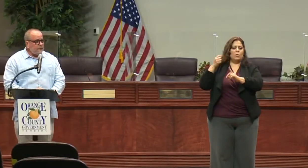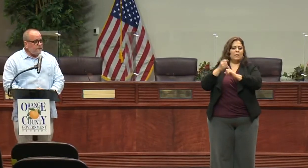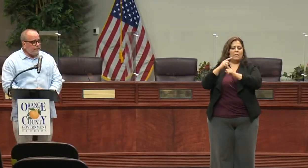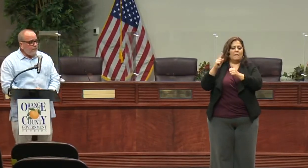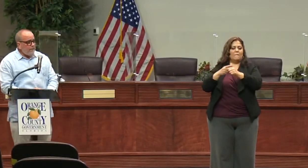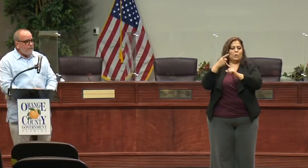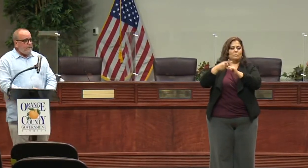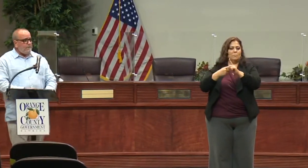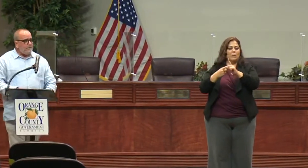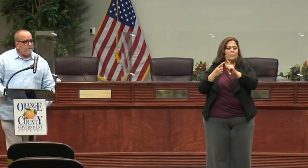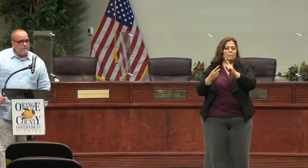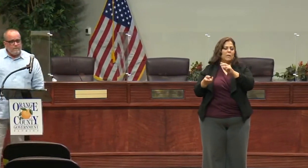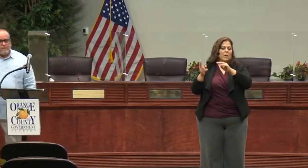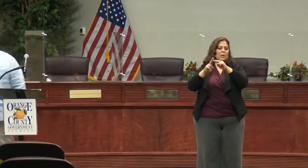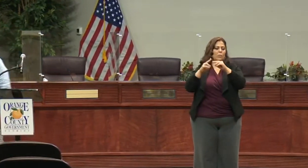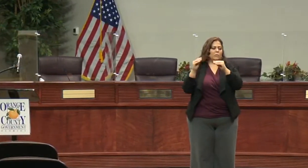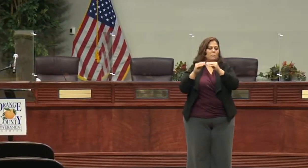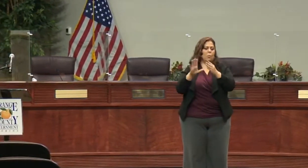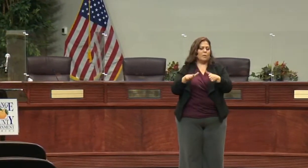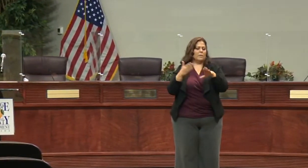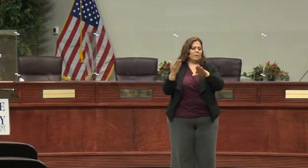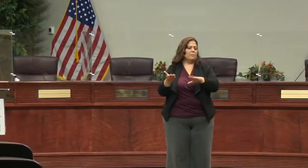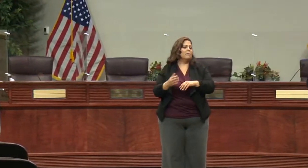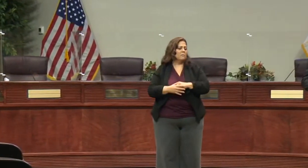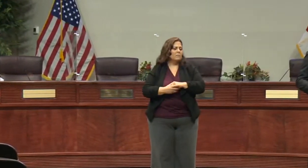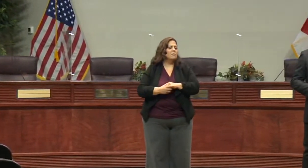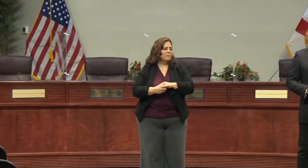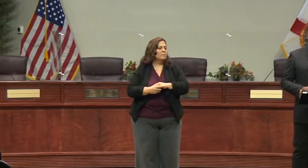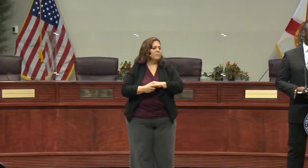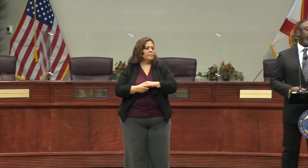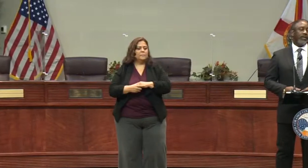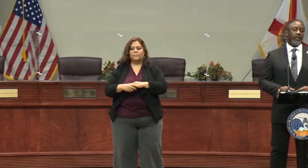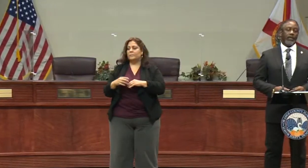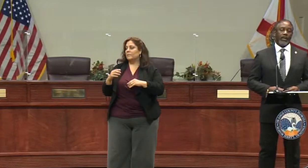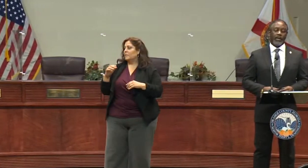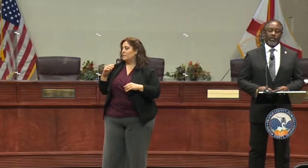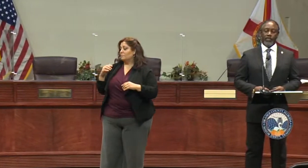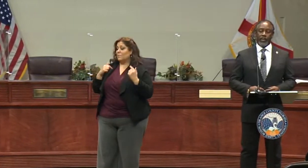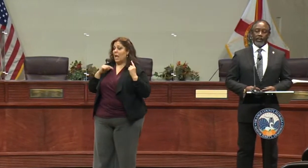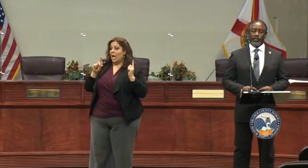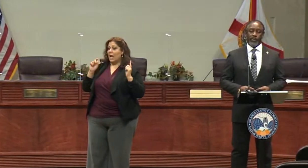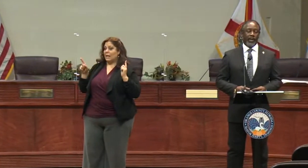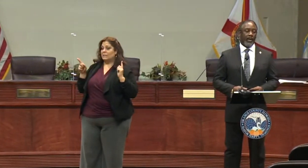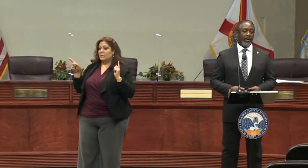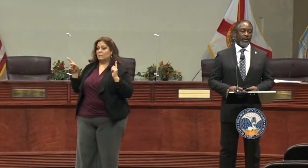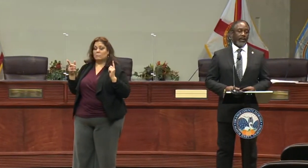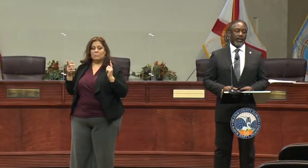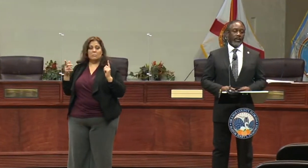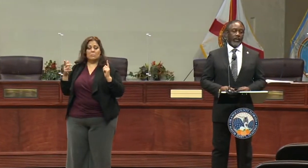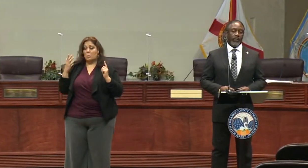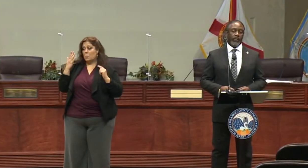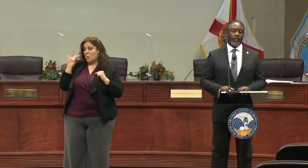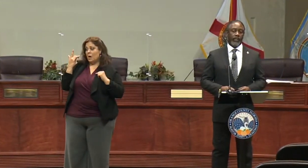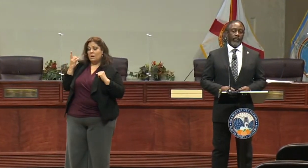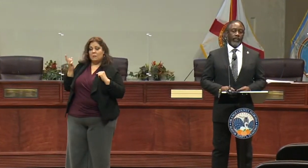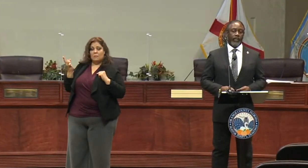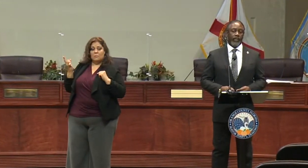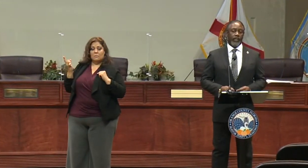I think so. Okay. So I asked Dr. Pino that question because